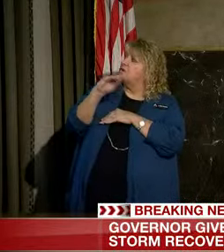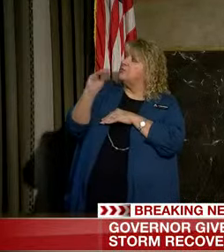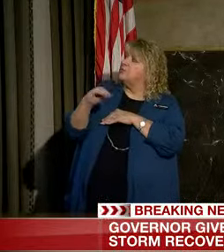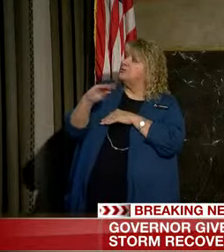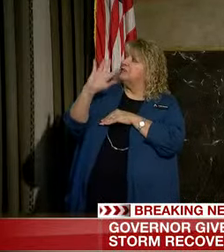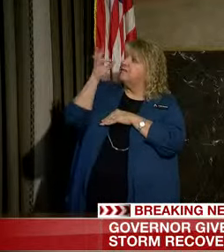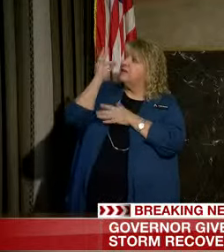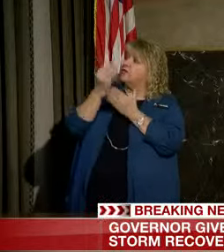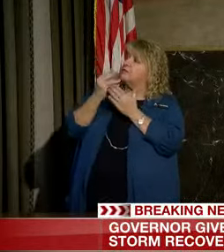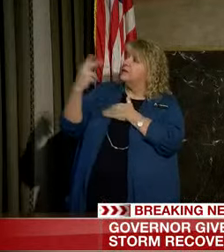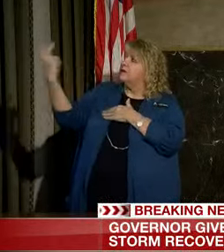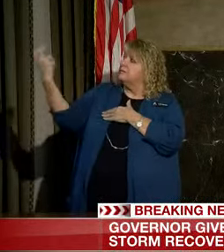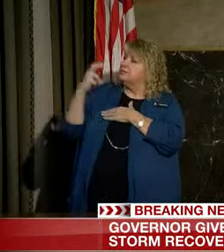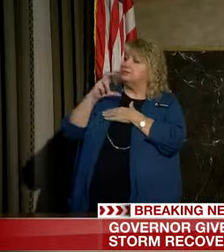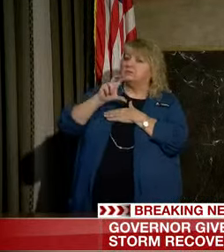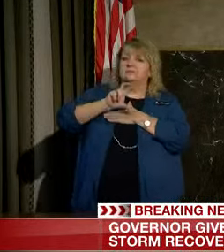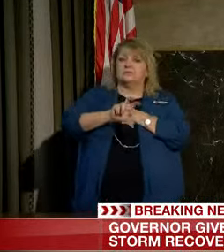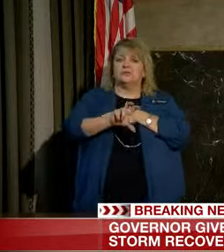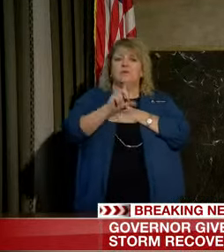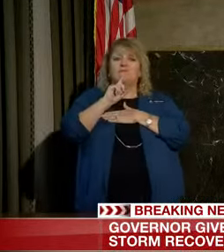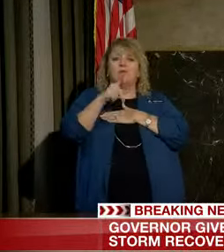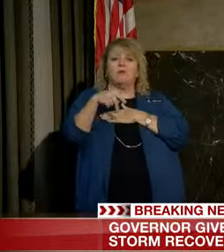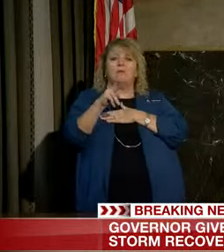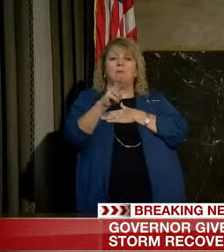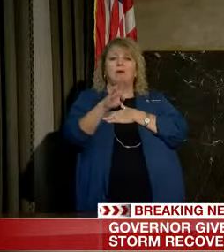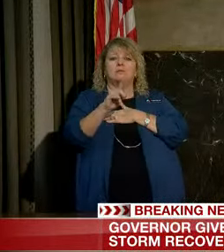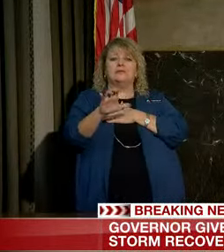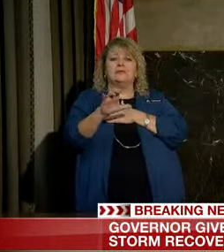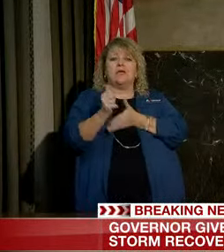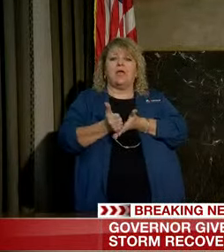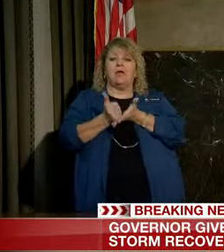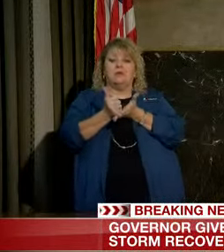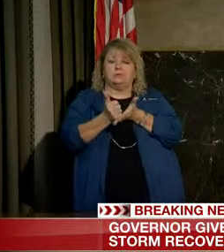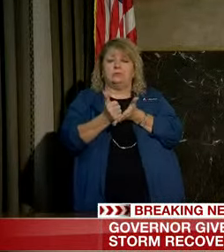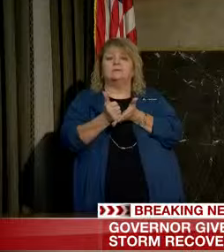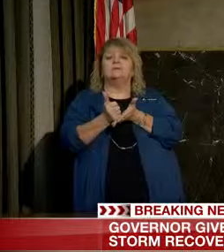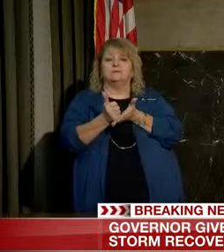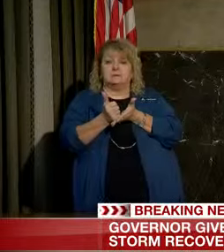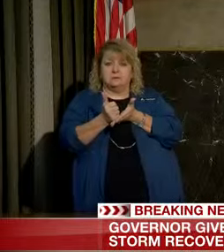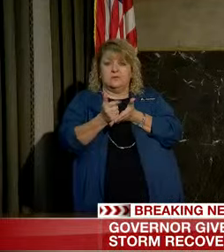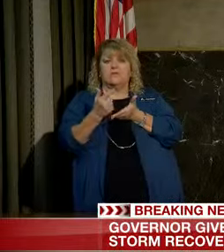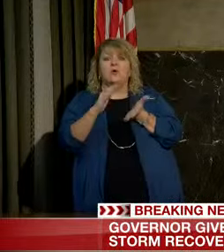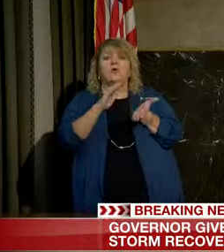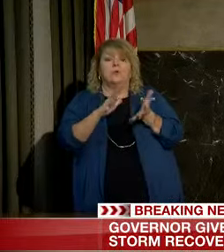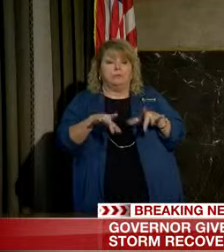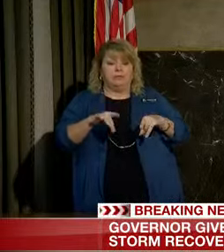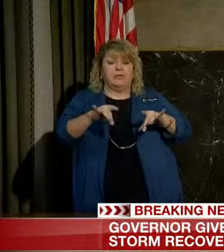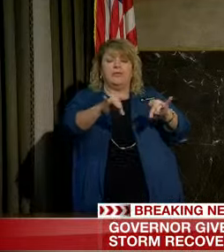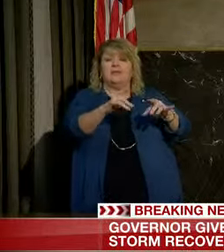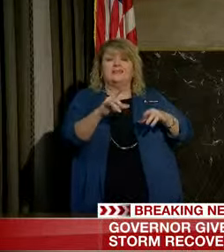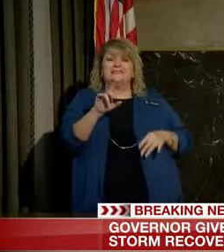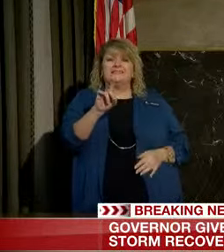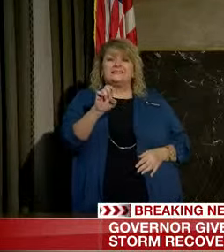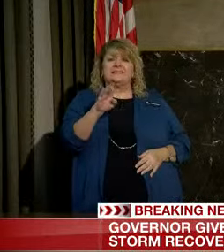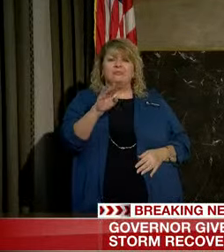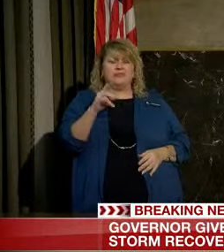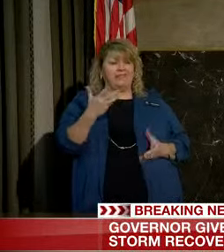public assistance category A, which is debris removal, and category B, which is emergency protective